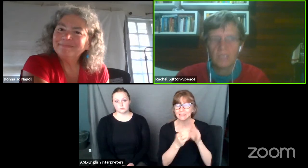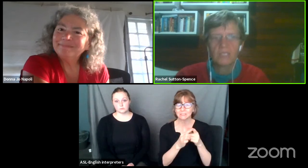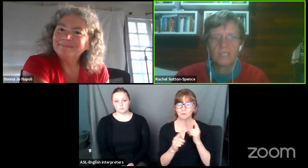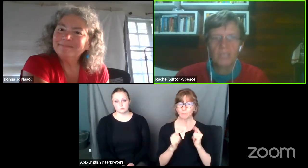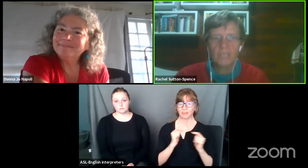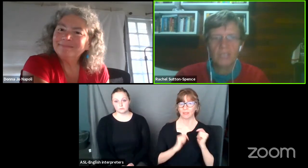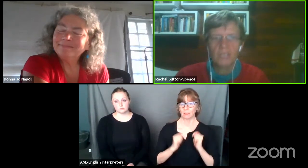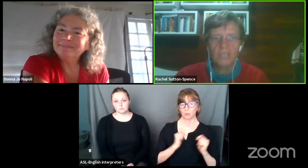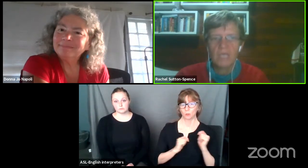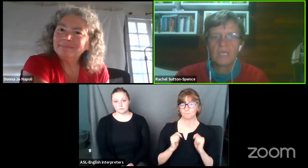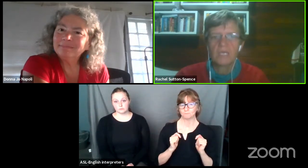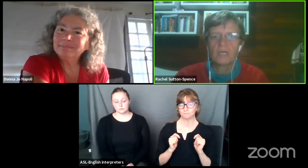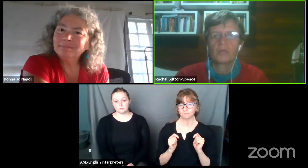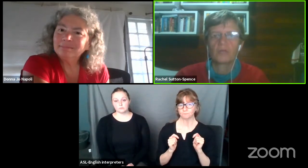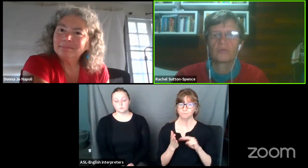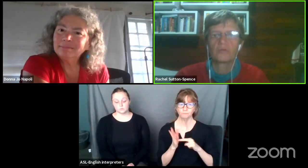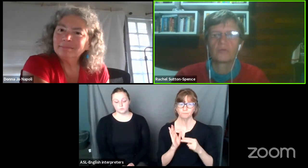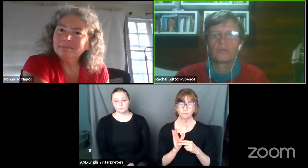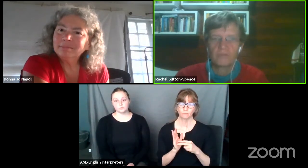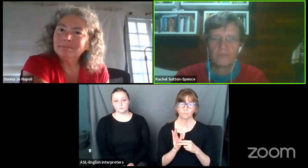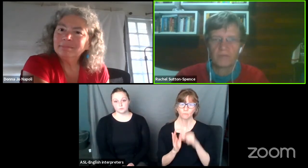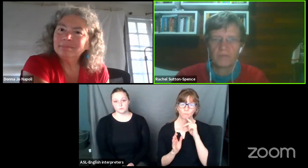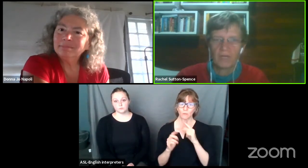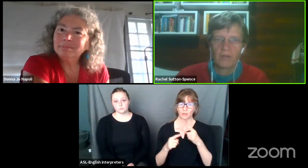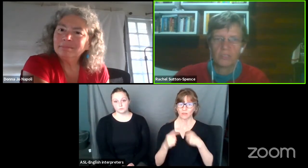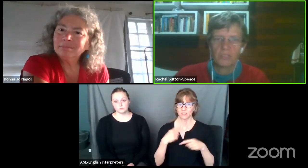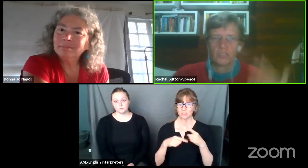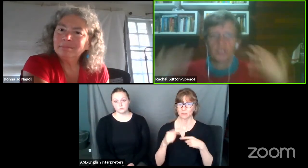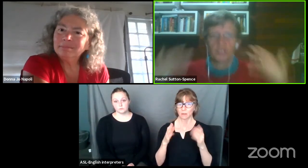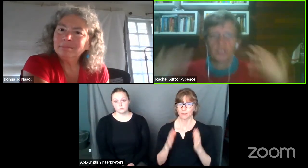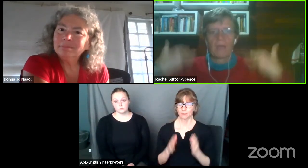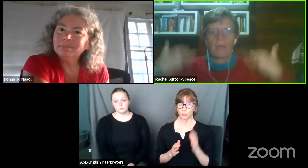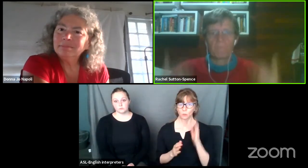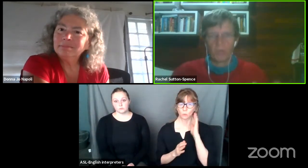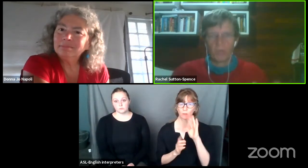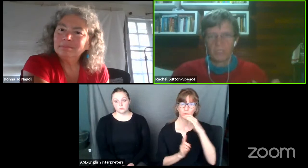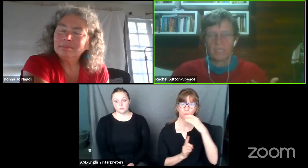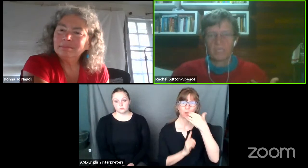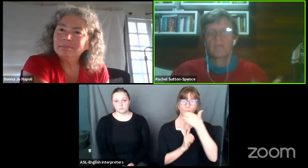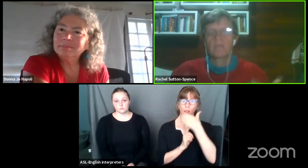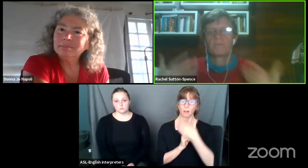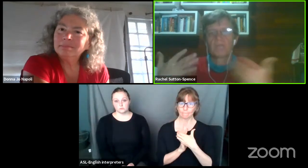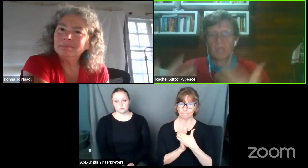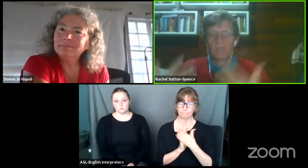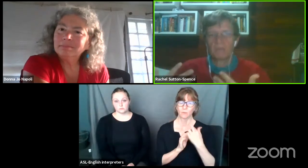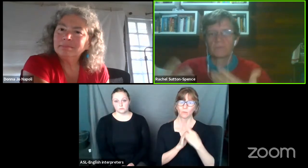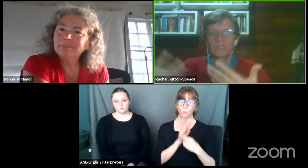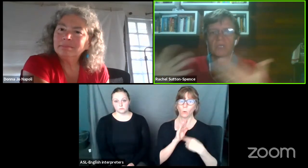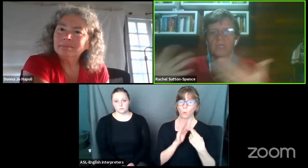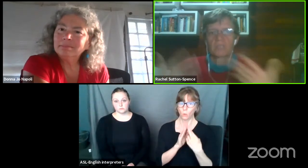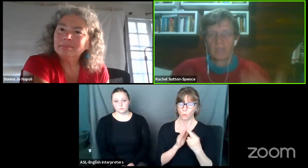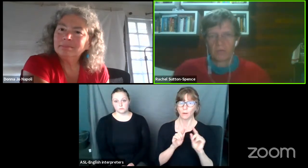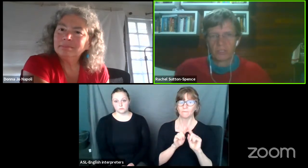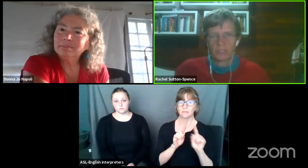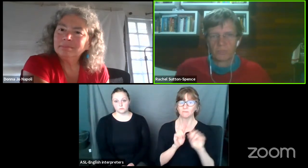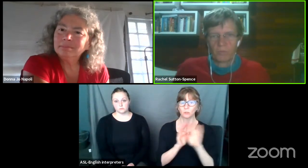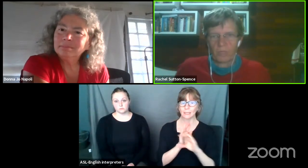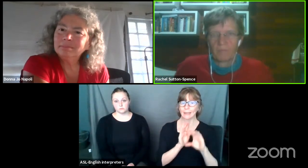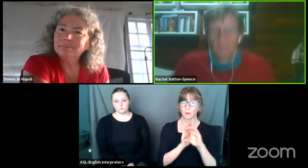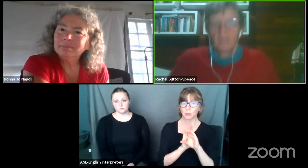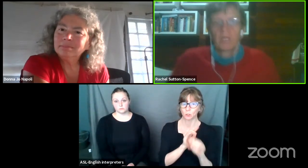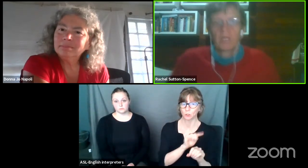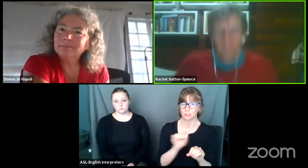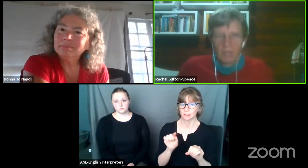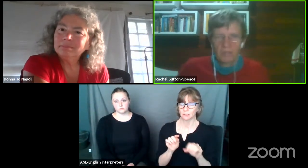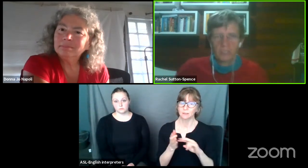that involve the signer incorporating, taking on the role of different characters. So their body becomes the